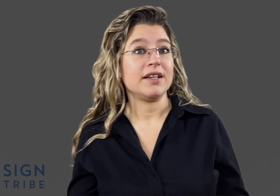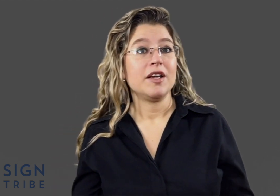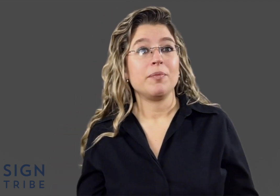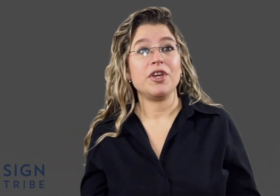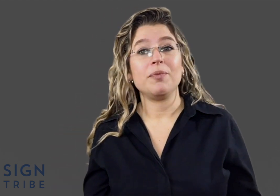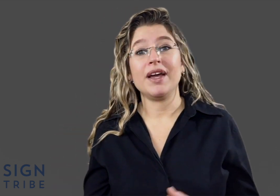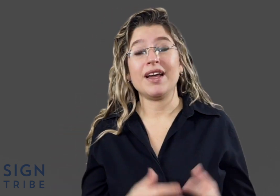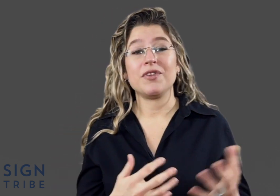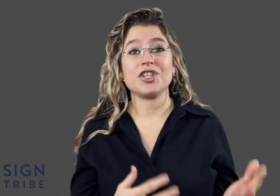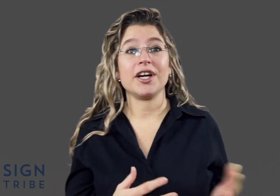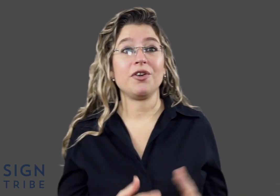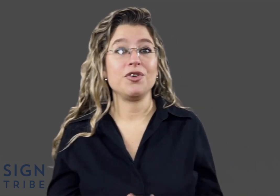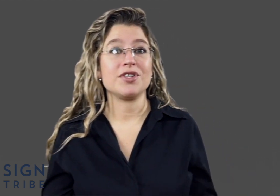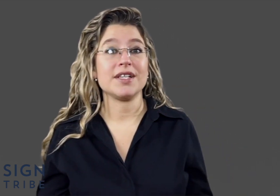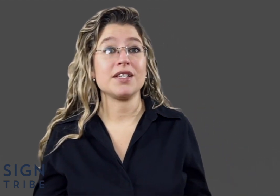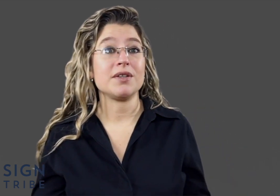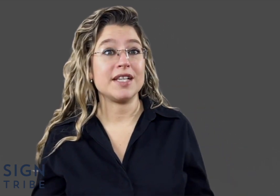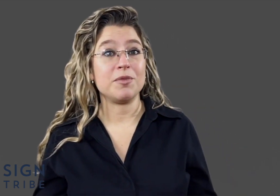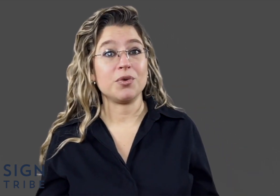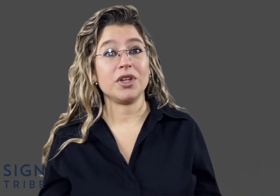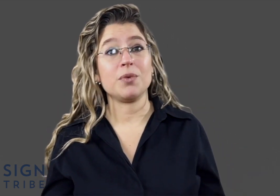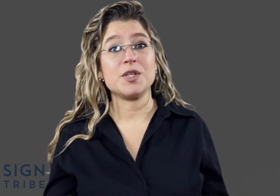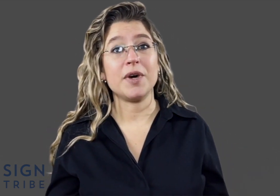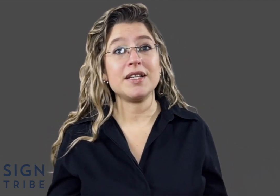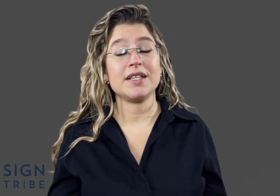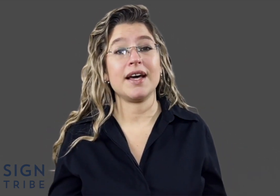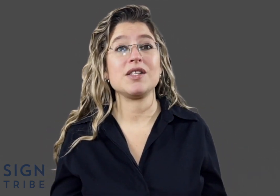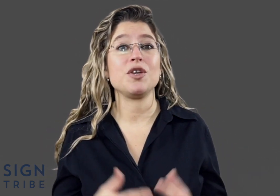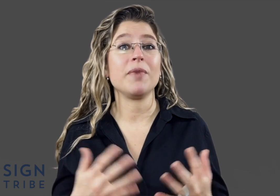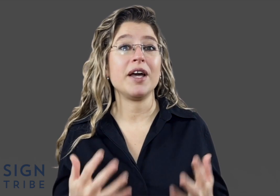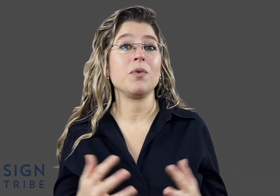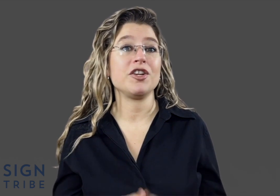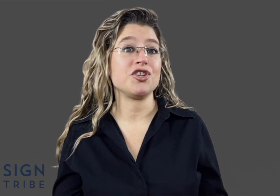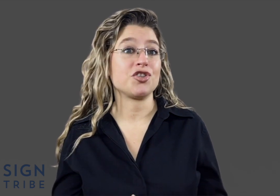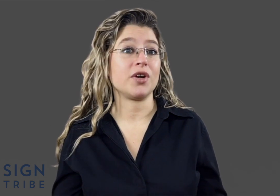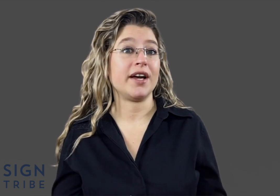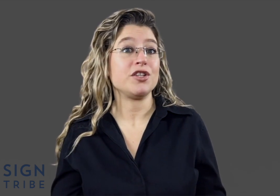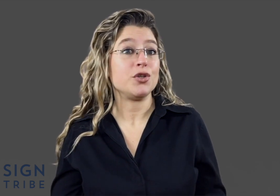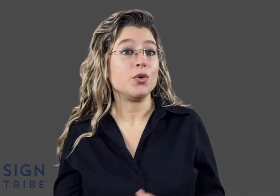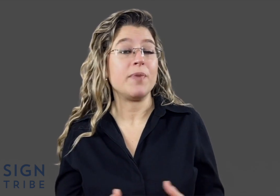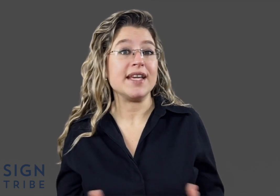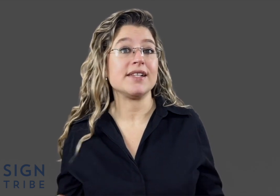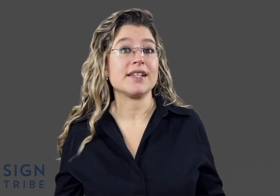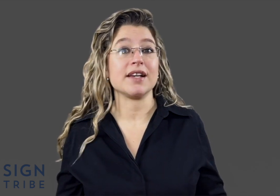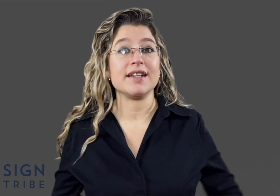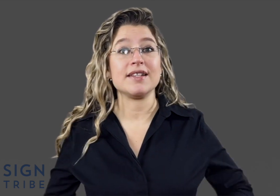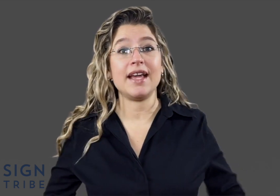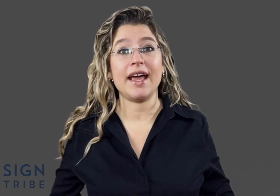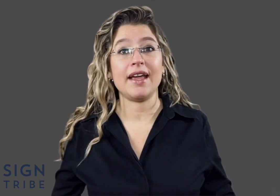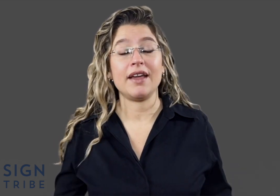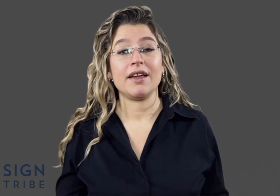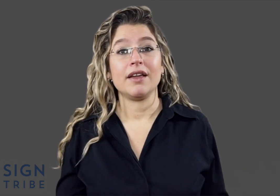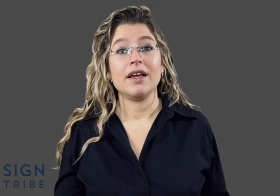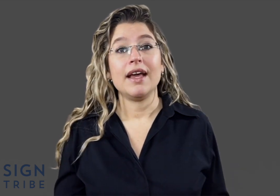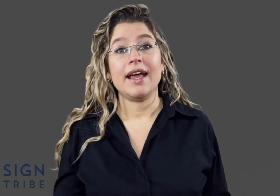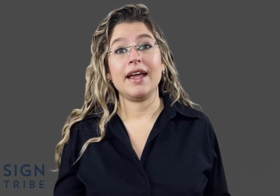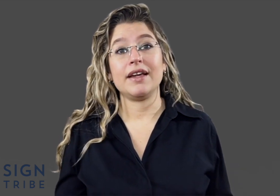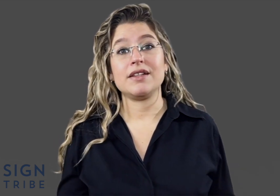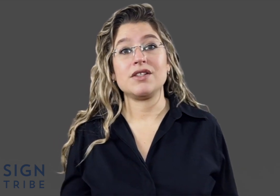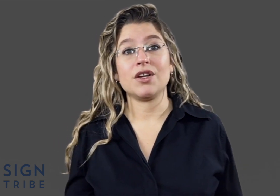But you might have a child who just doesn't seem to really respond to that, so you might want to just try 2 basic signs a day. And